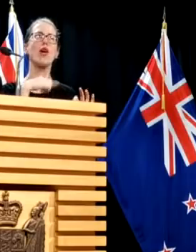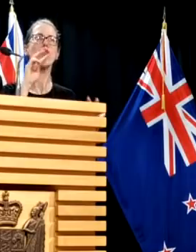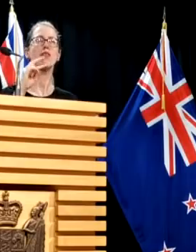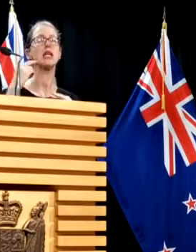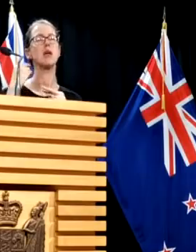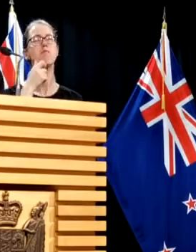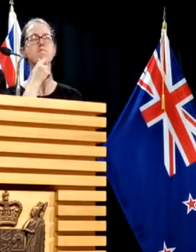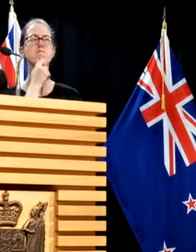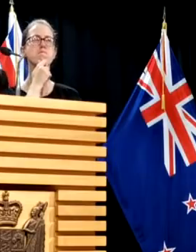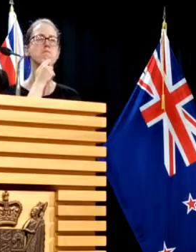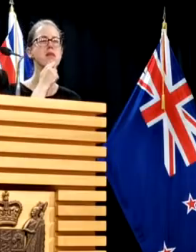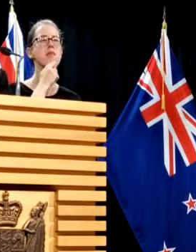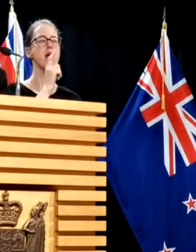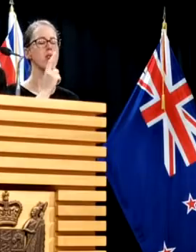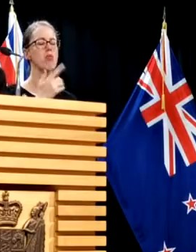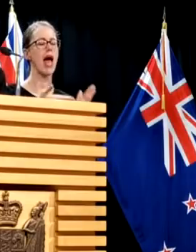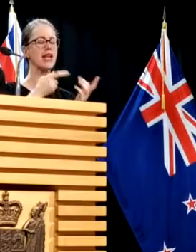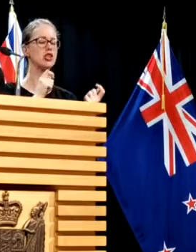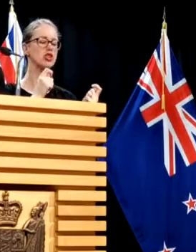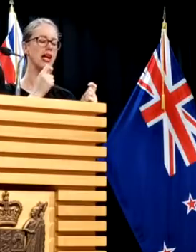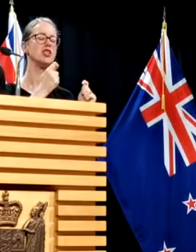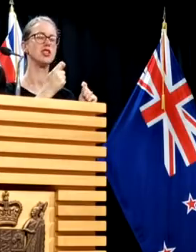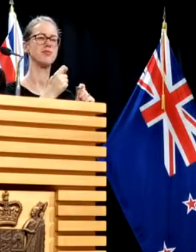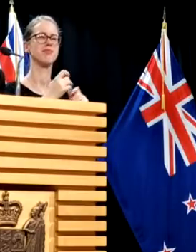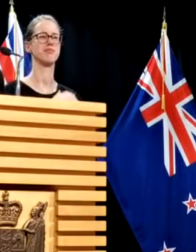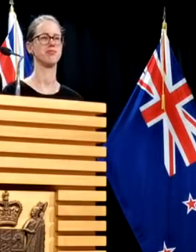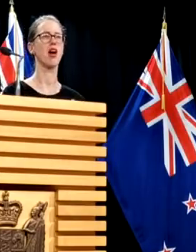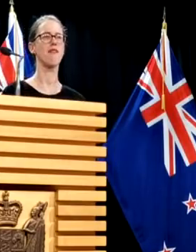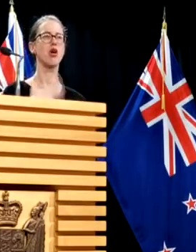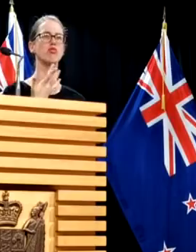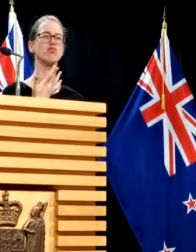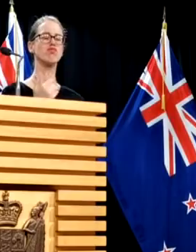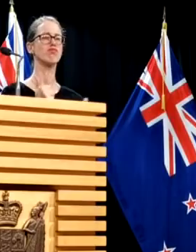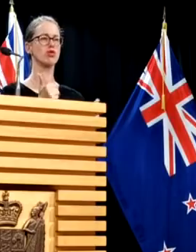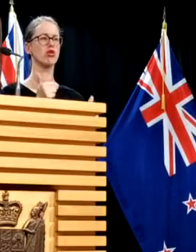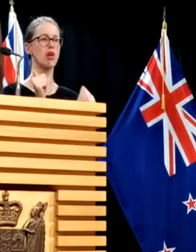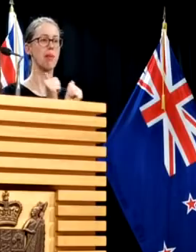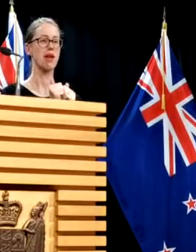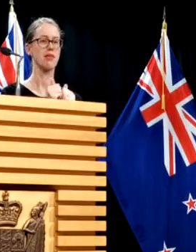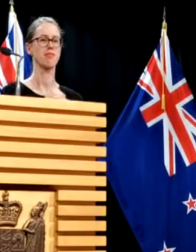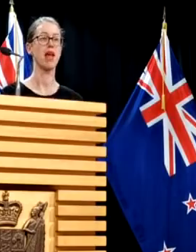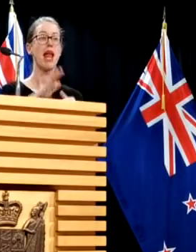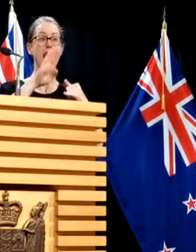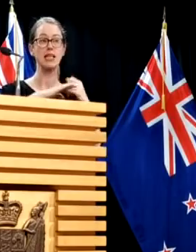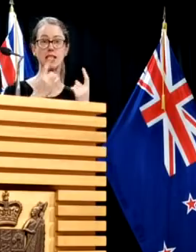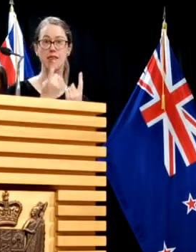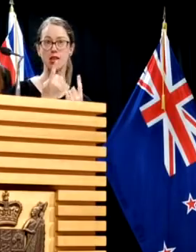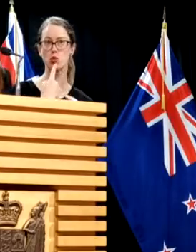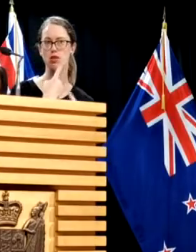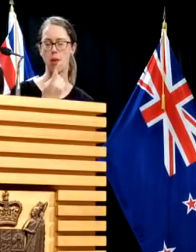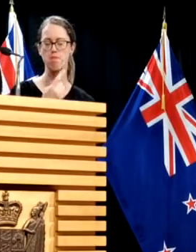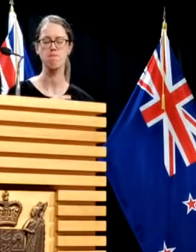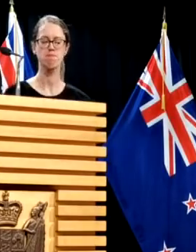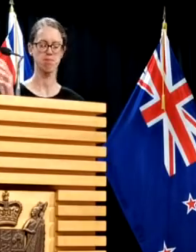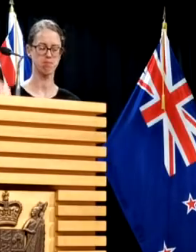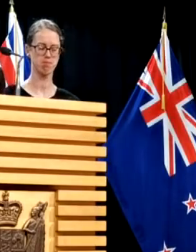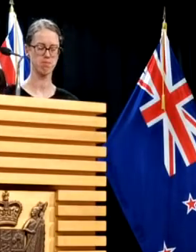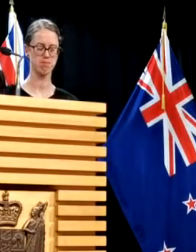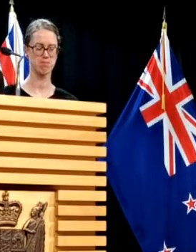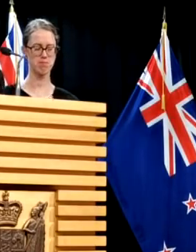on. But again, we actually added to them as well, and I think in a way that's really beneficial. The last point I would make of the